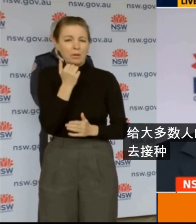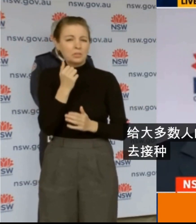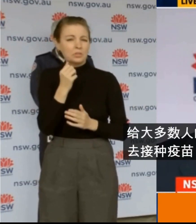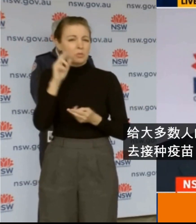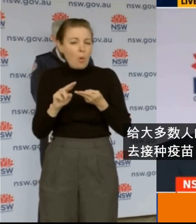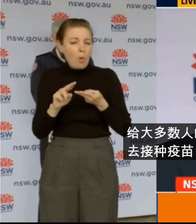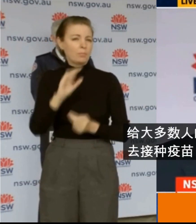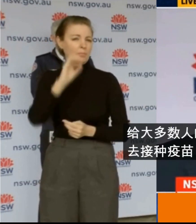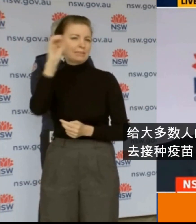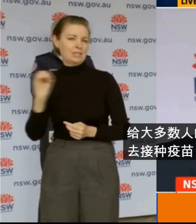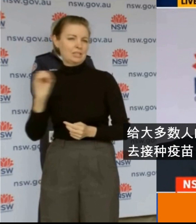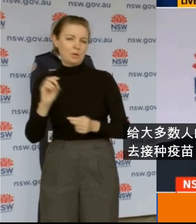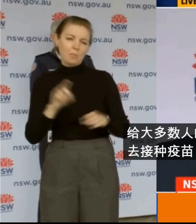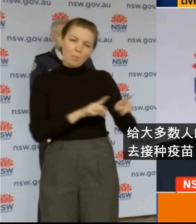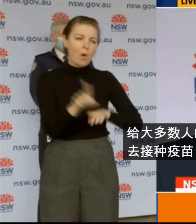go and get vaccinated.